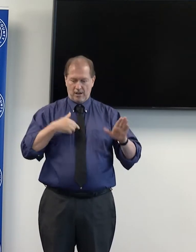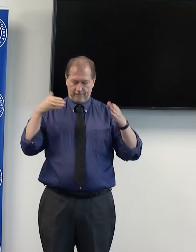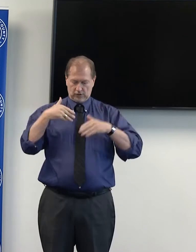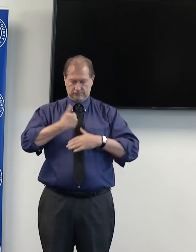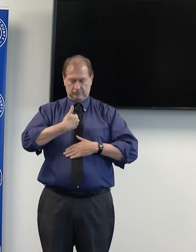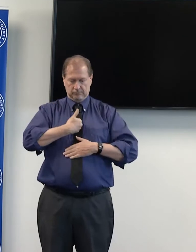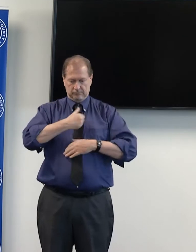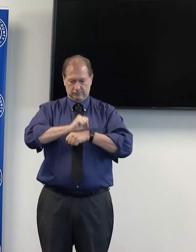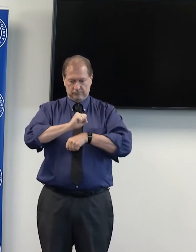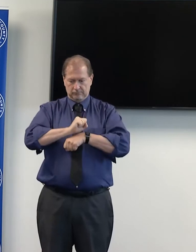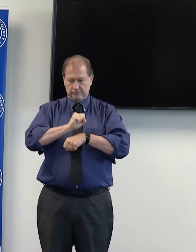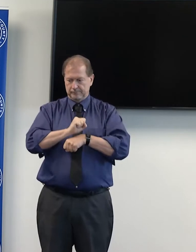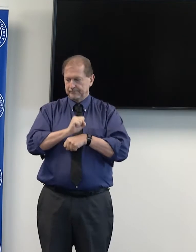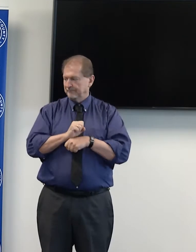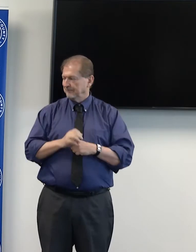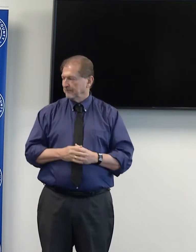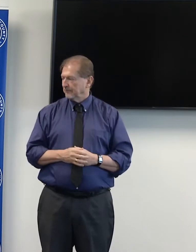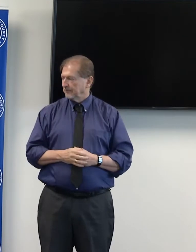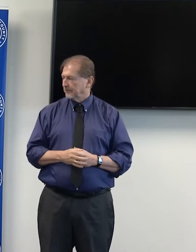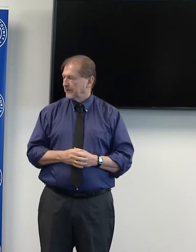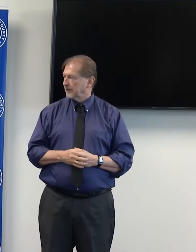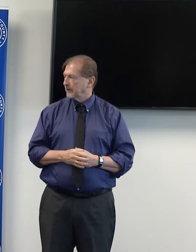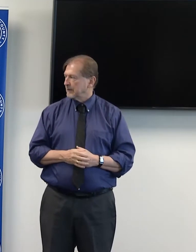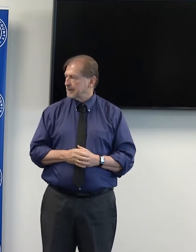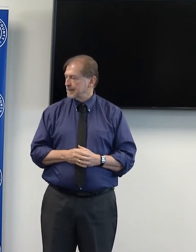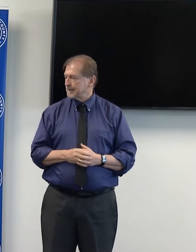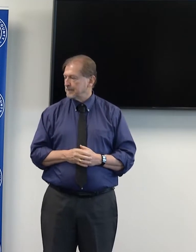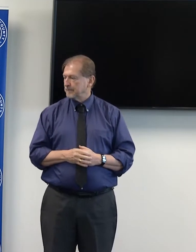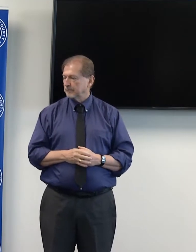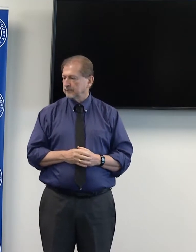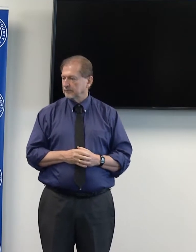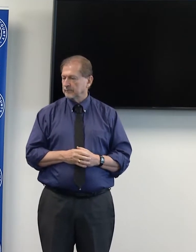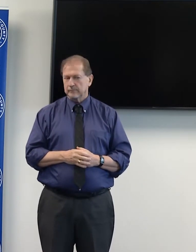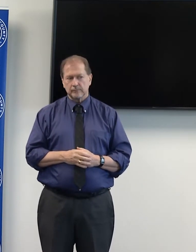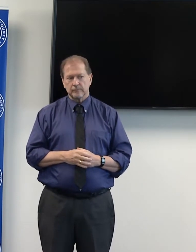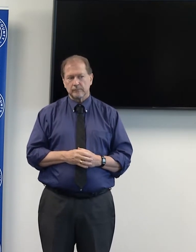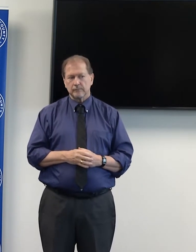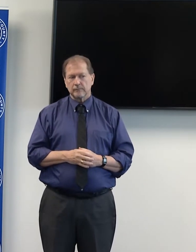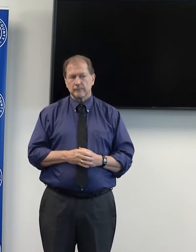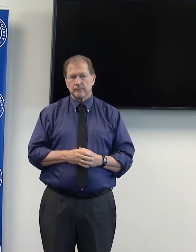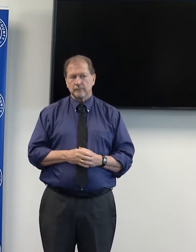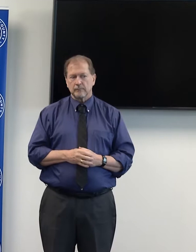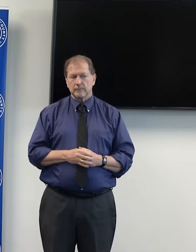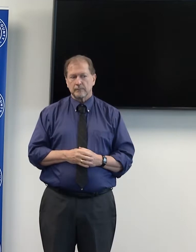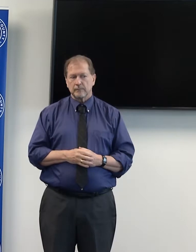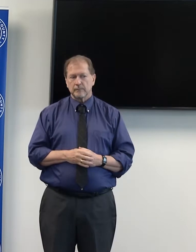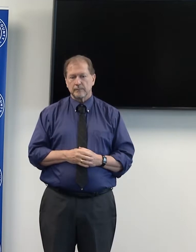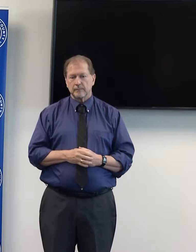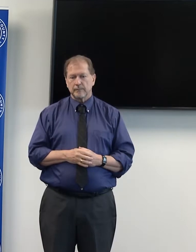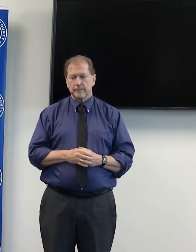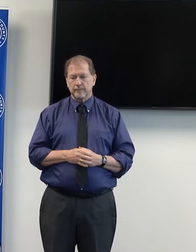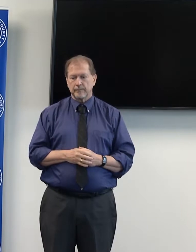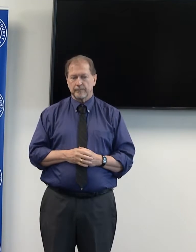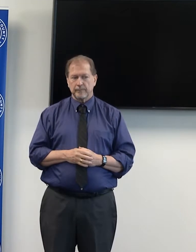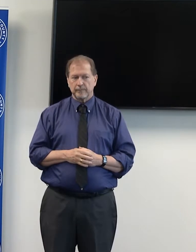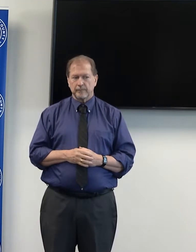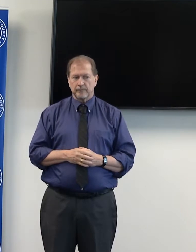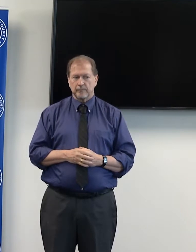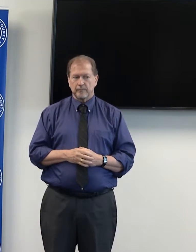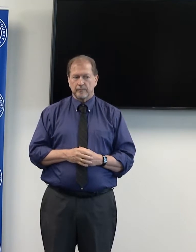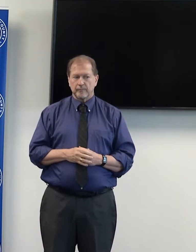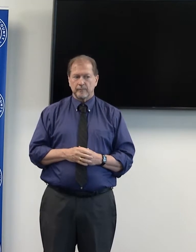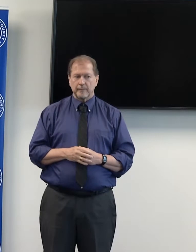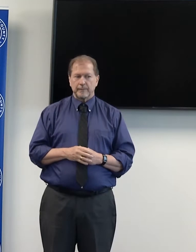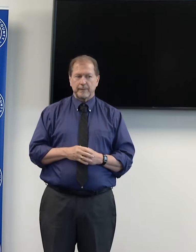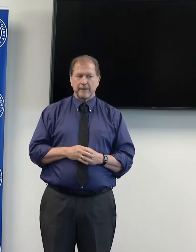Do you think that Chris responded to this adequately? Pardon me? Do you believe that you responded to this adequately? As